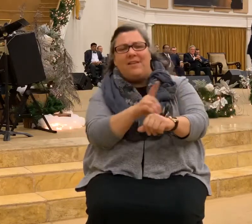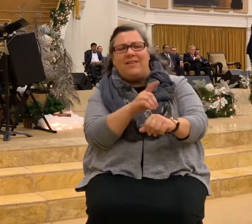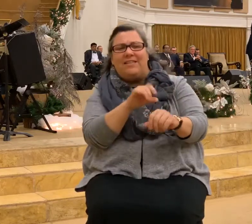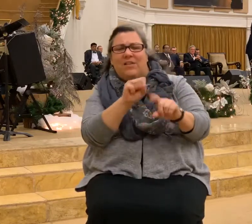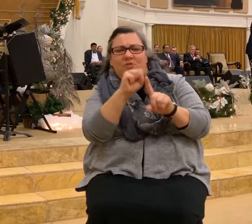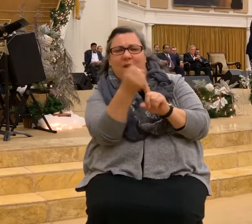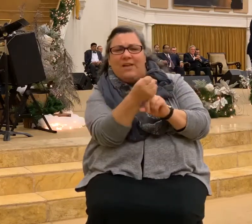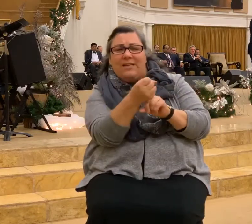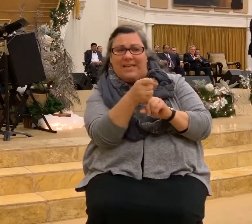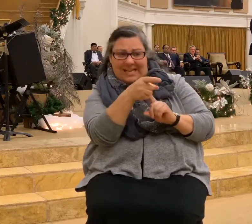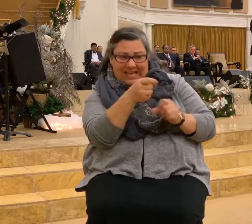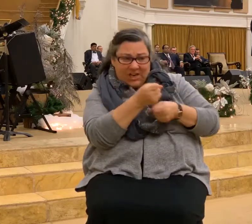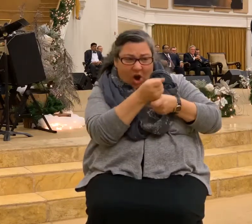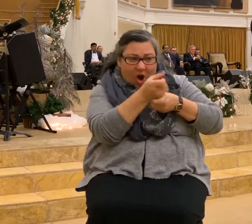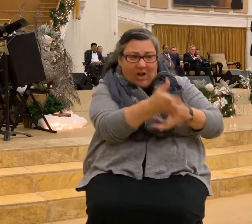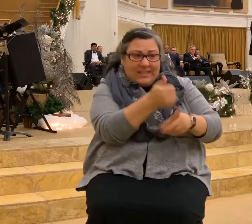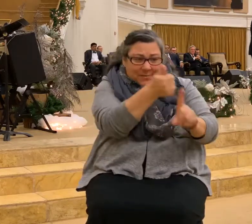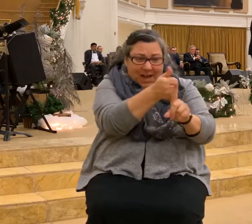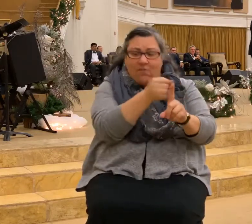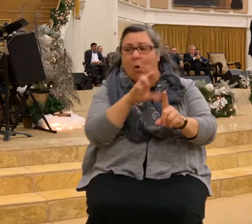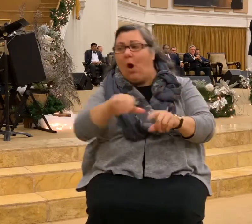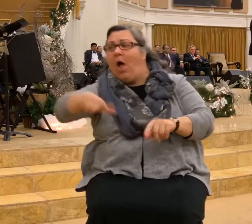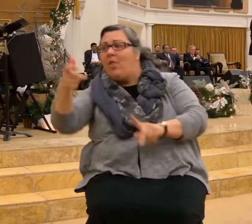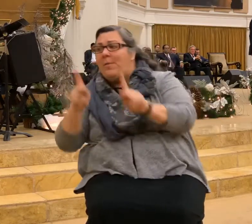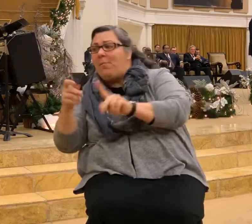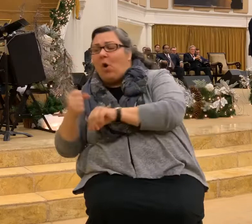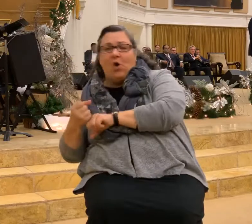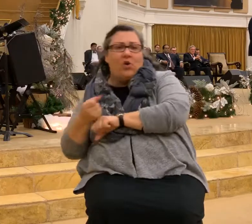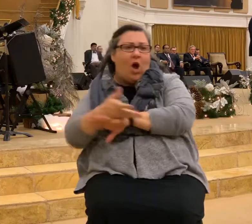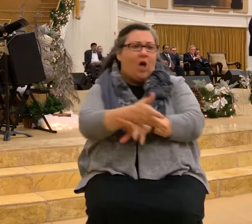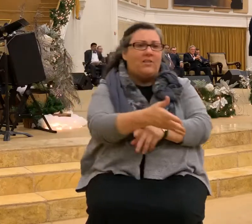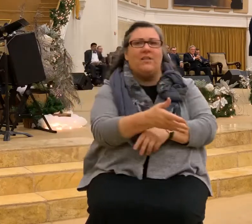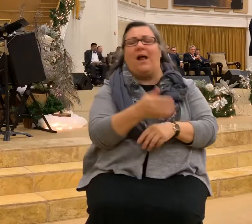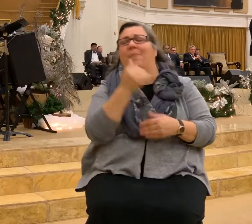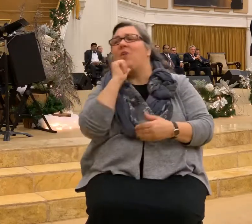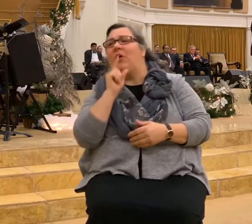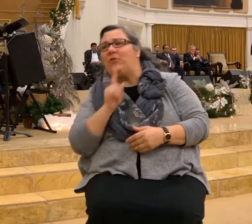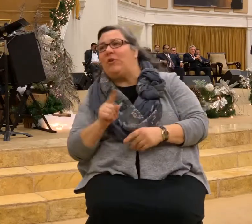himself, but whatever the situation, it's very clear that